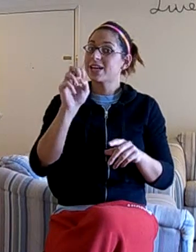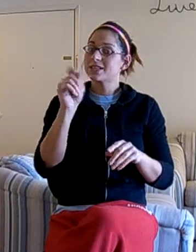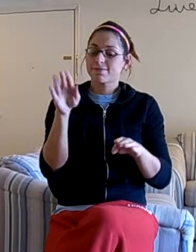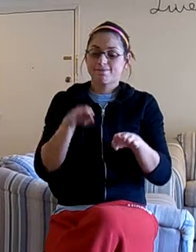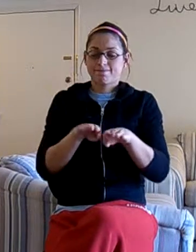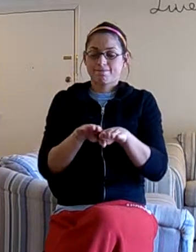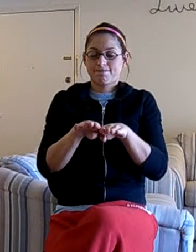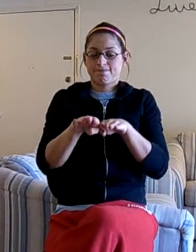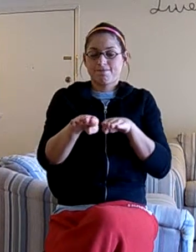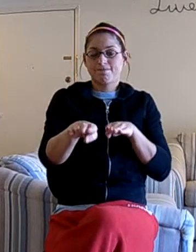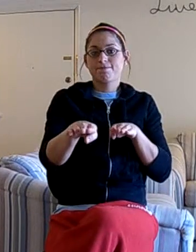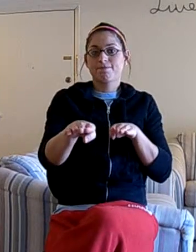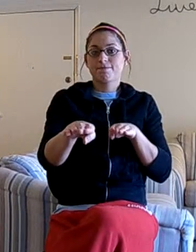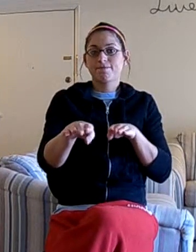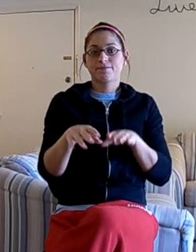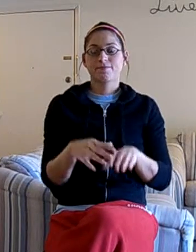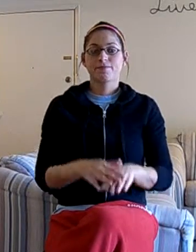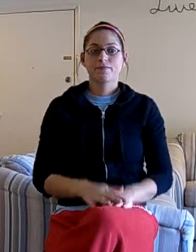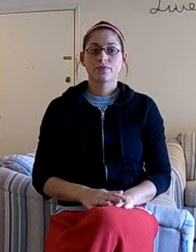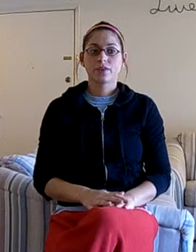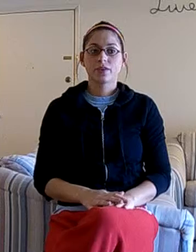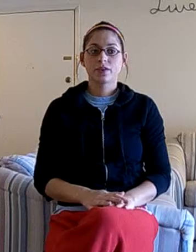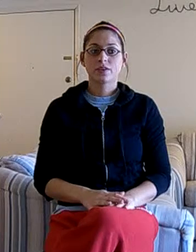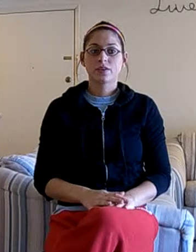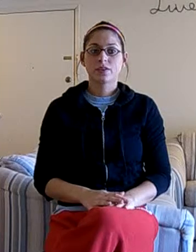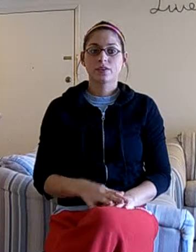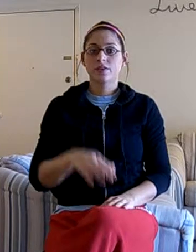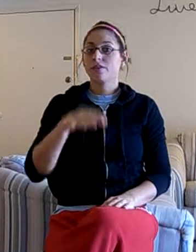another, just like a transform boundary.